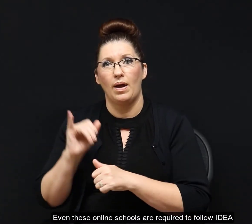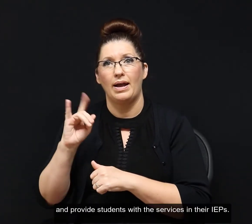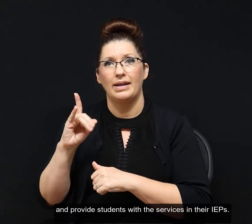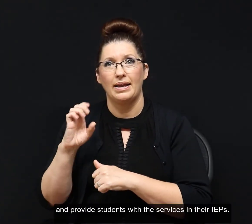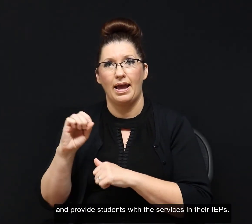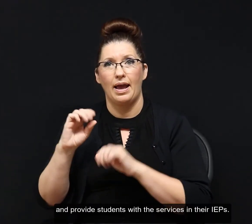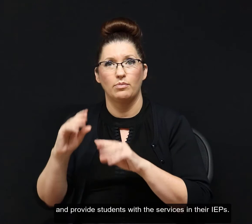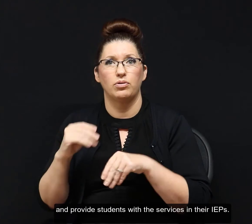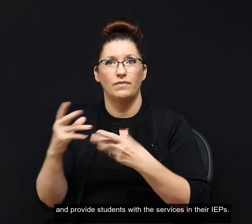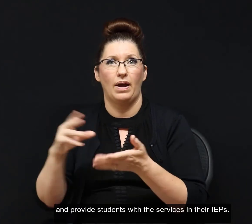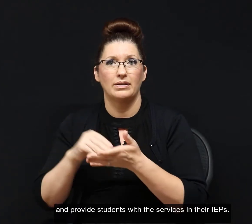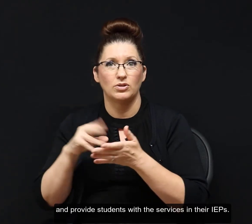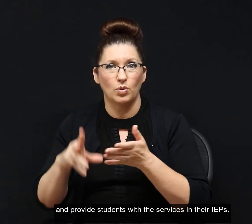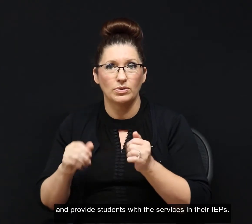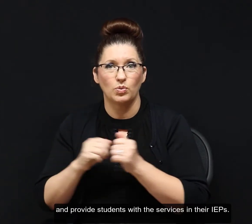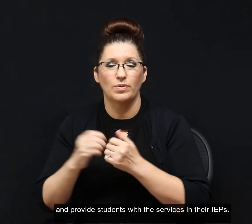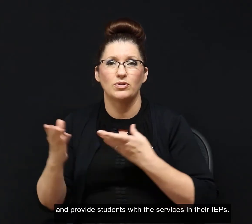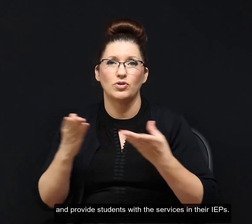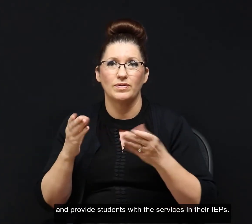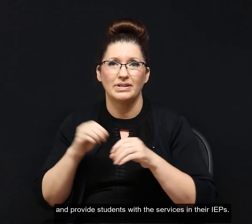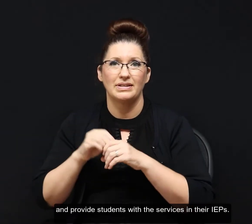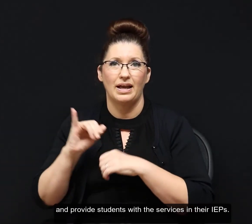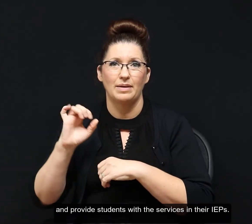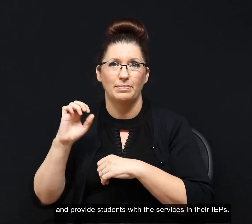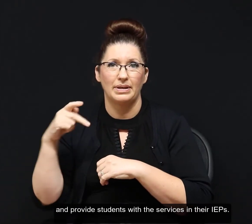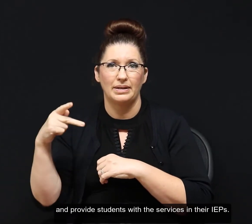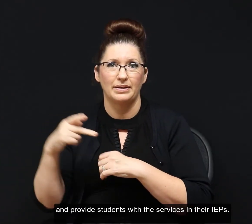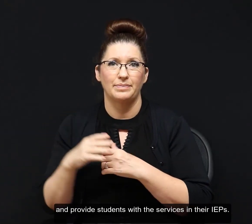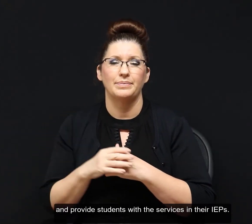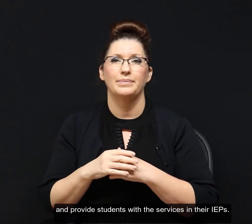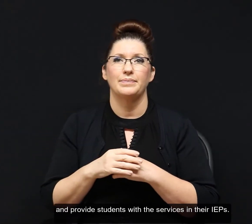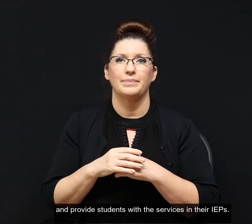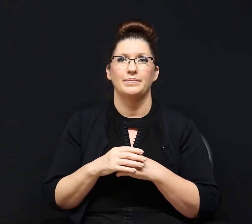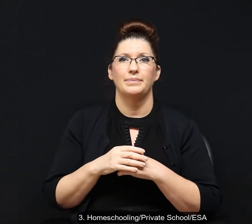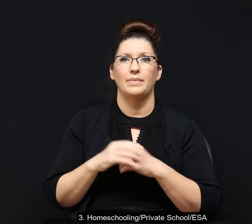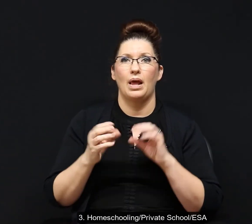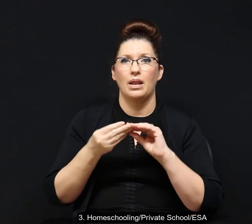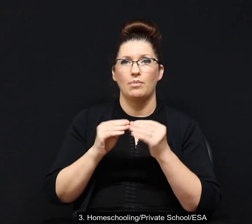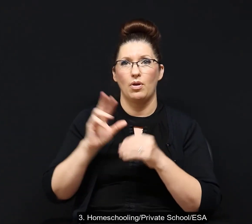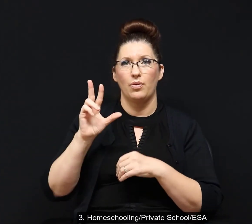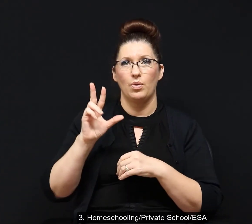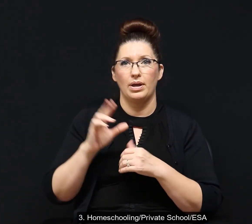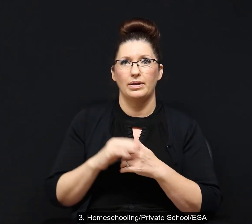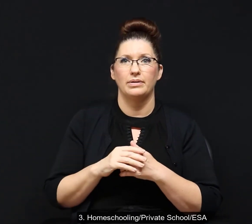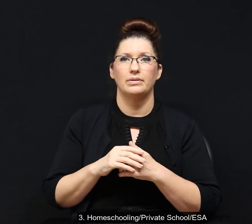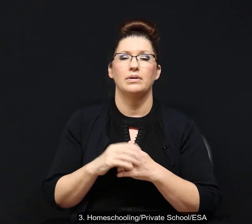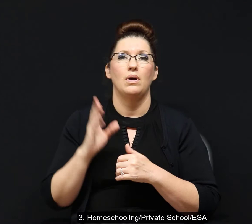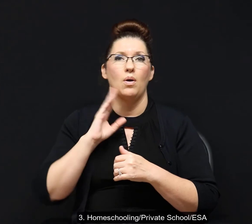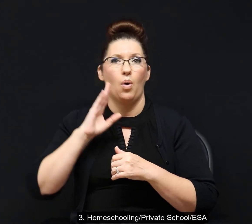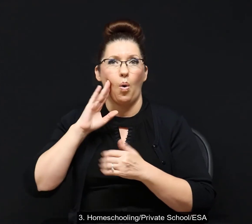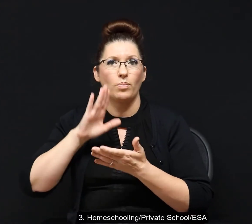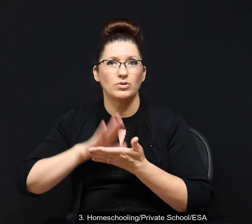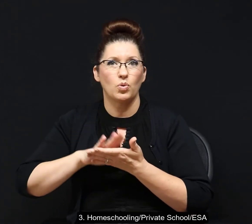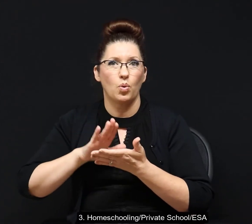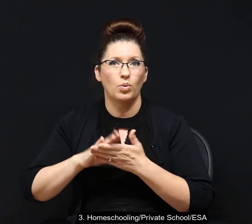and provide students with services in their IEPs. Number 3, homeschooling, private